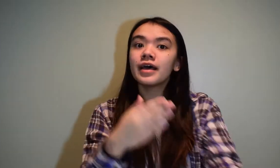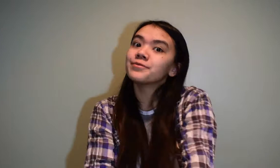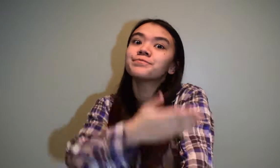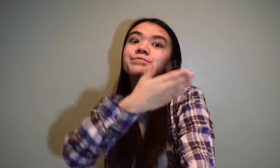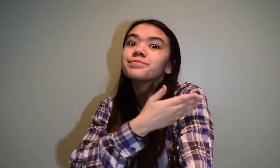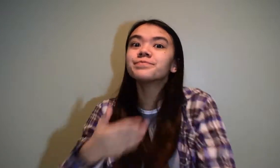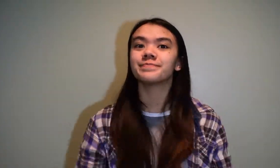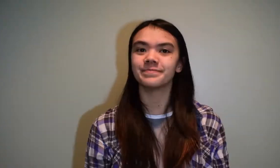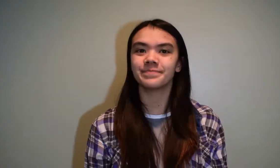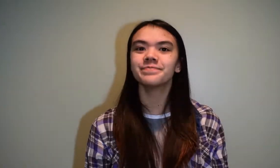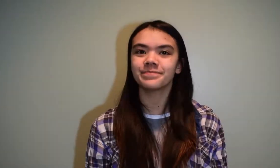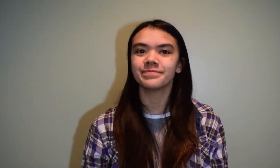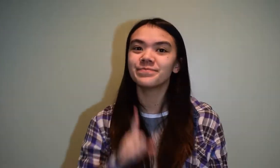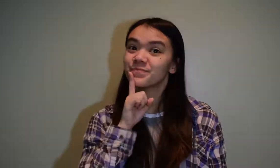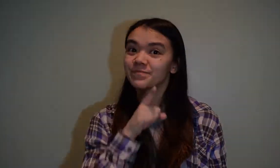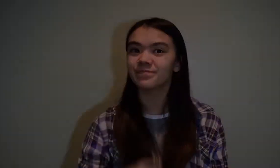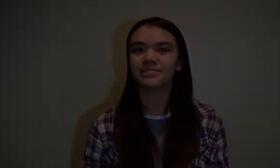improved drastically.